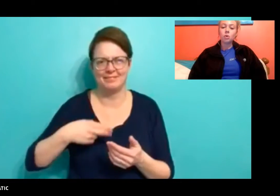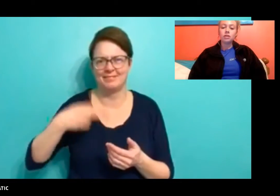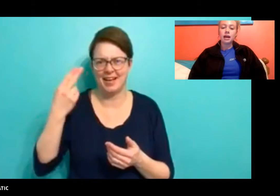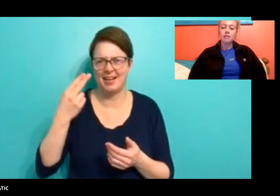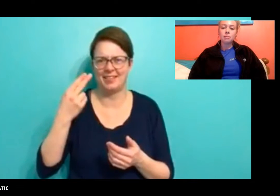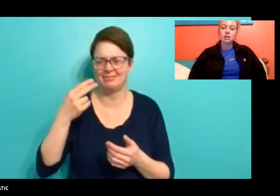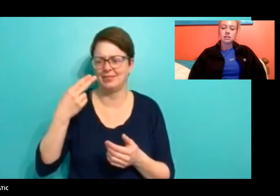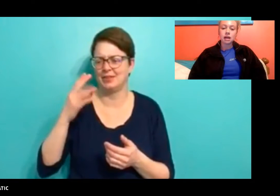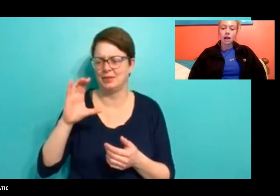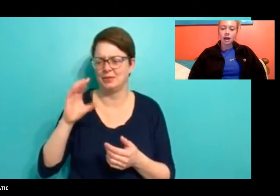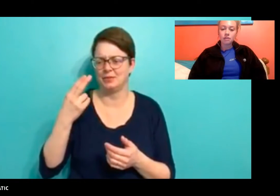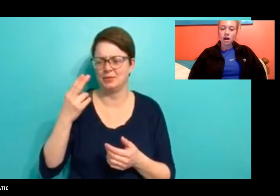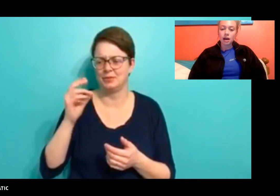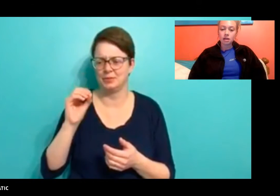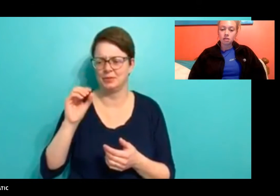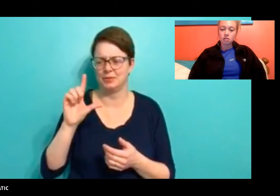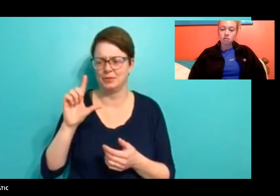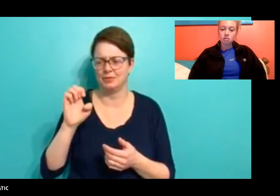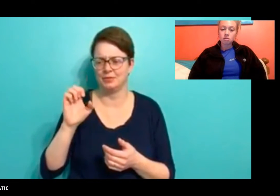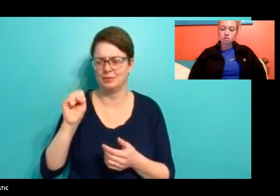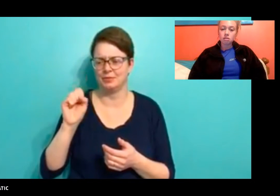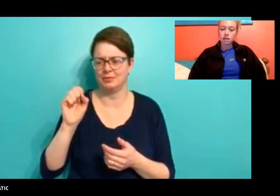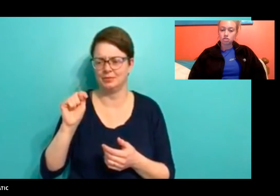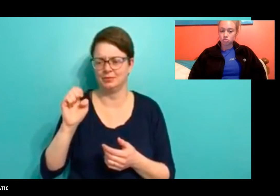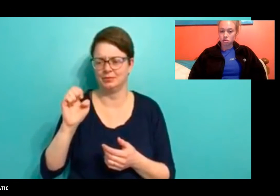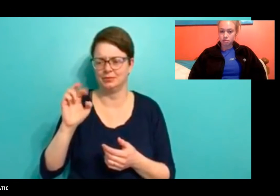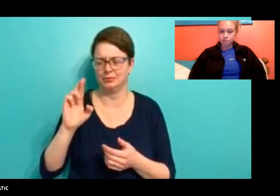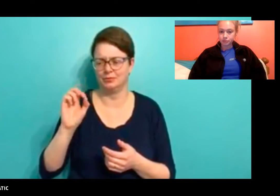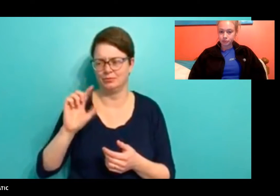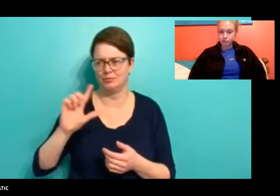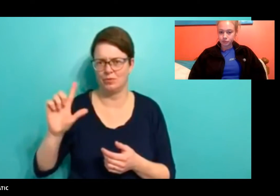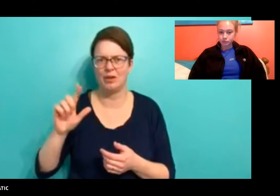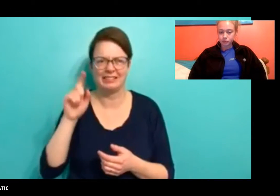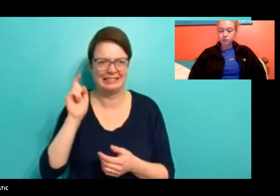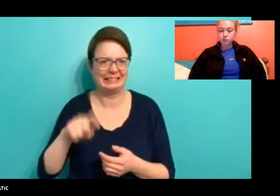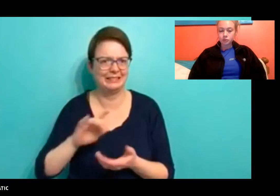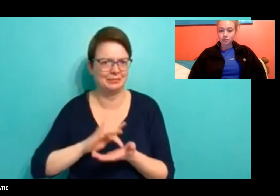it's important that I have that medicine. I have high cholesterol.